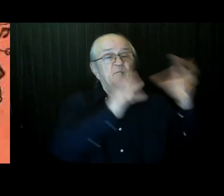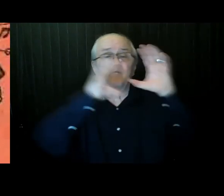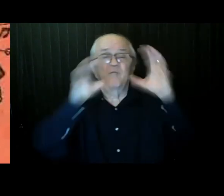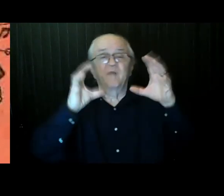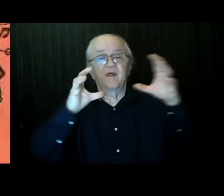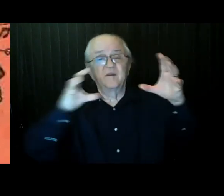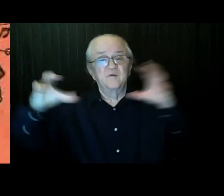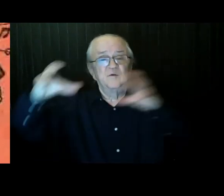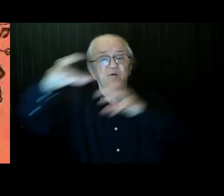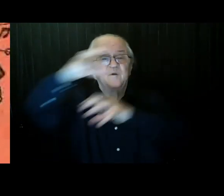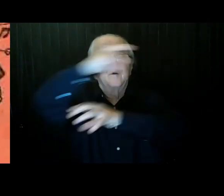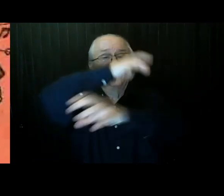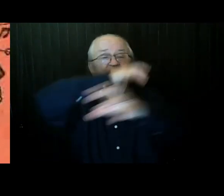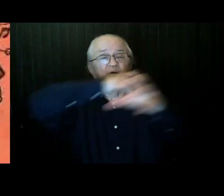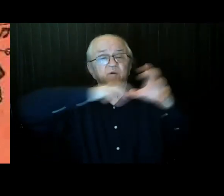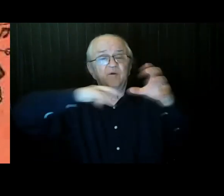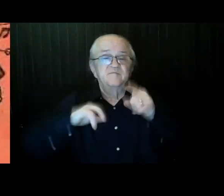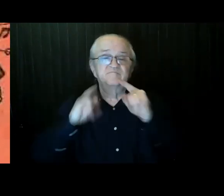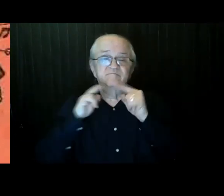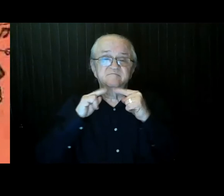That smile upon your face.